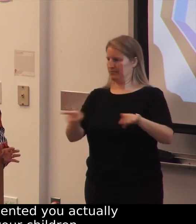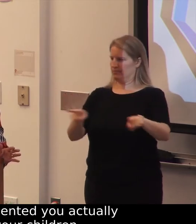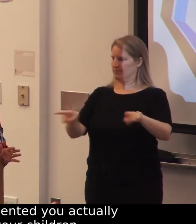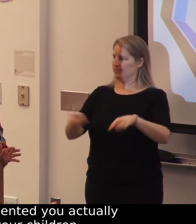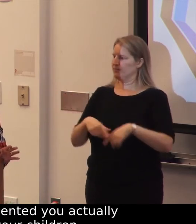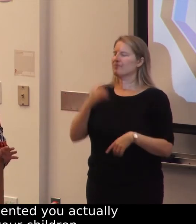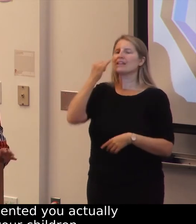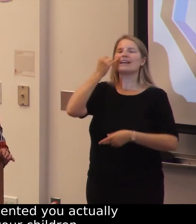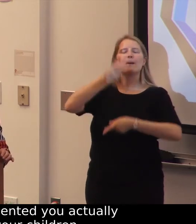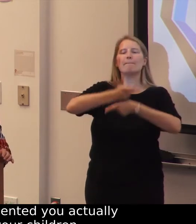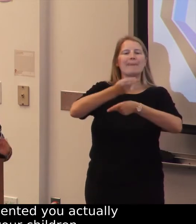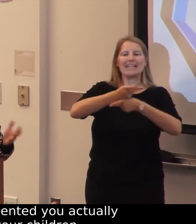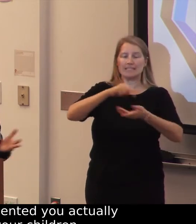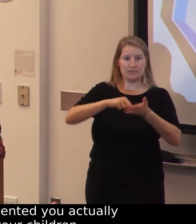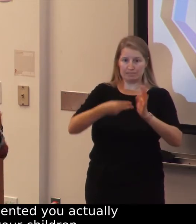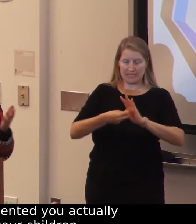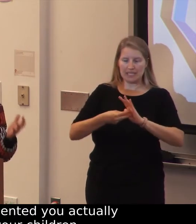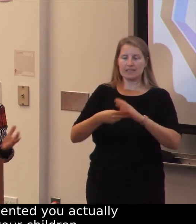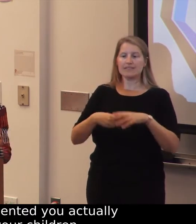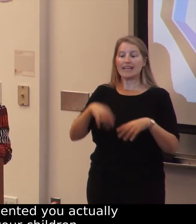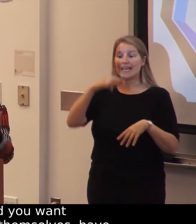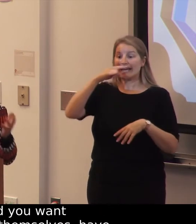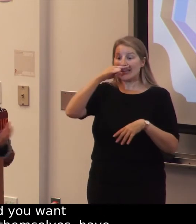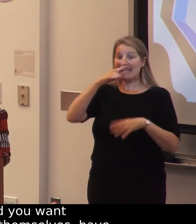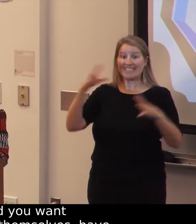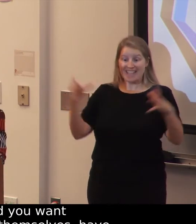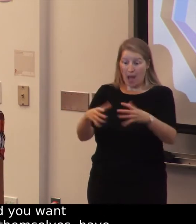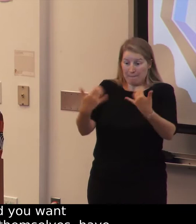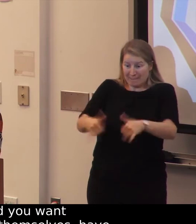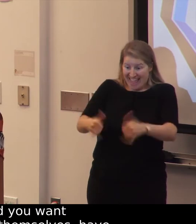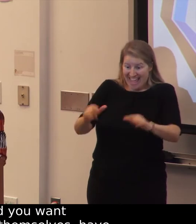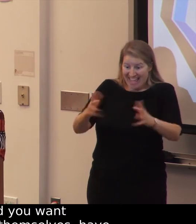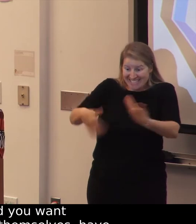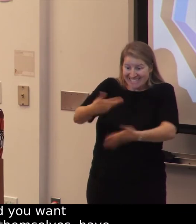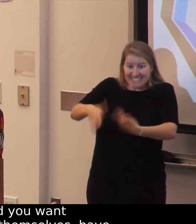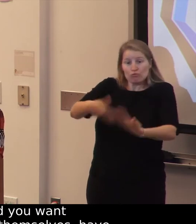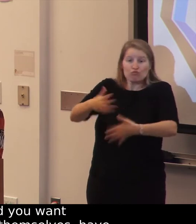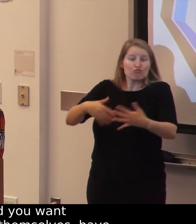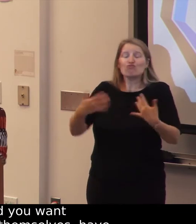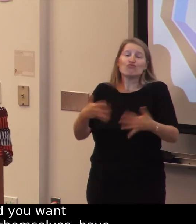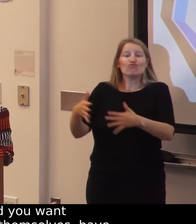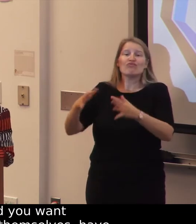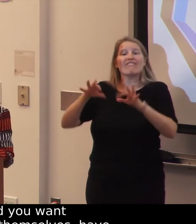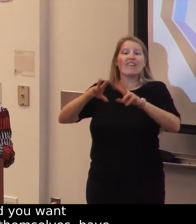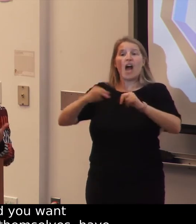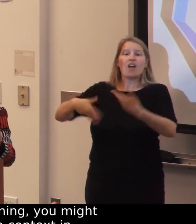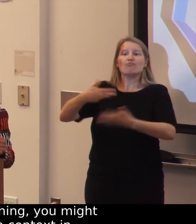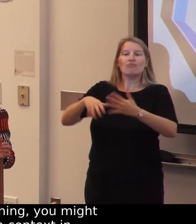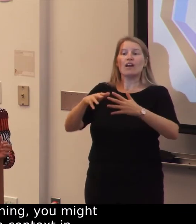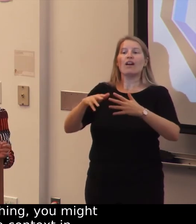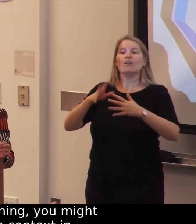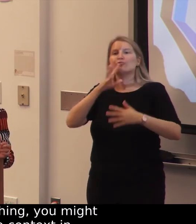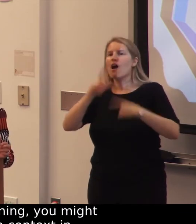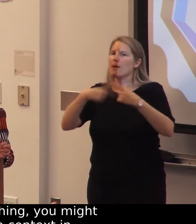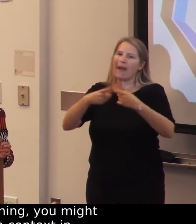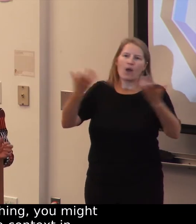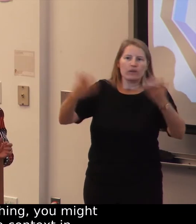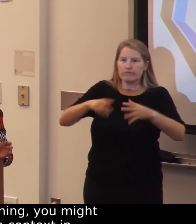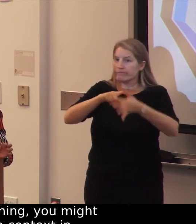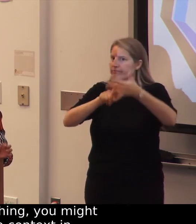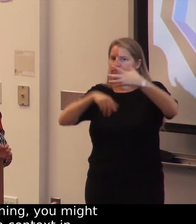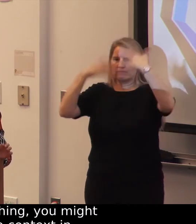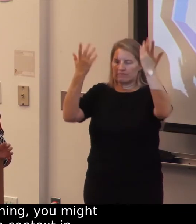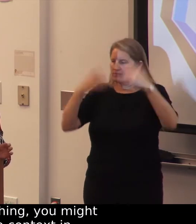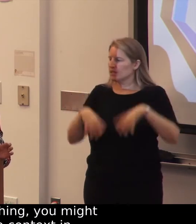you're in maintenance-oriented, you actually bring all your children to meet and play, and you want them to enjoy themselves, have a good time, talk about something.